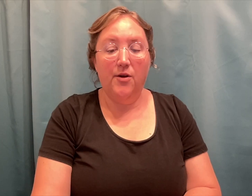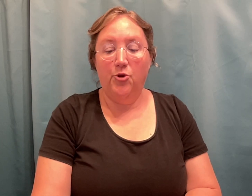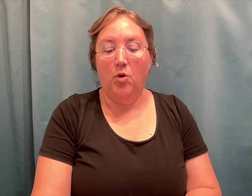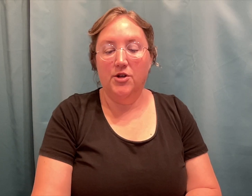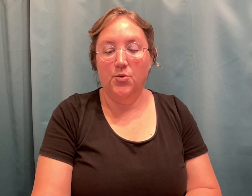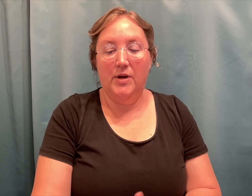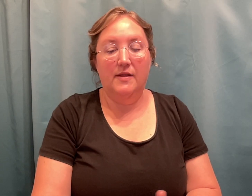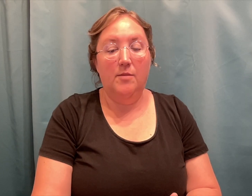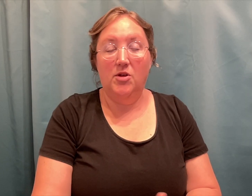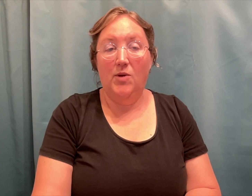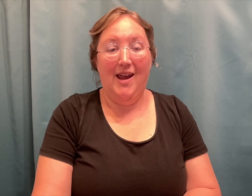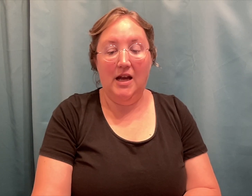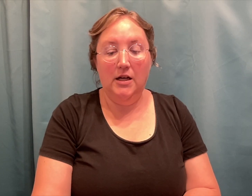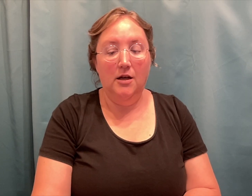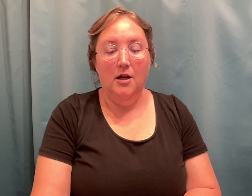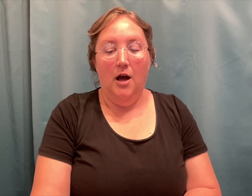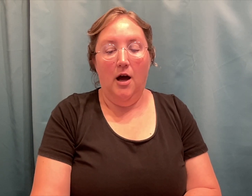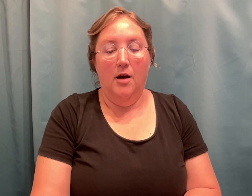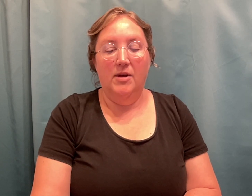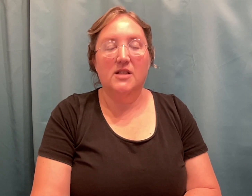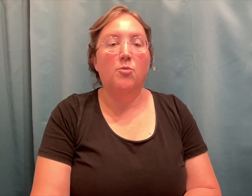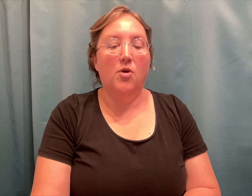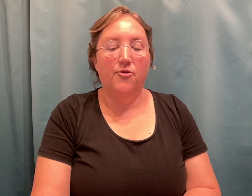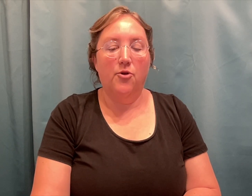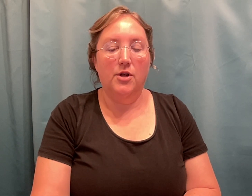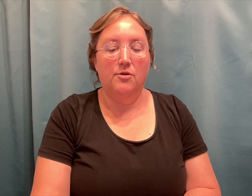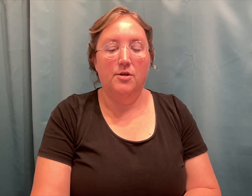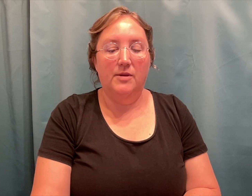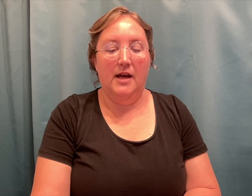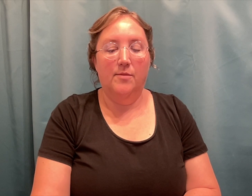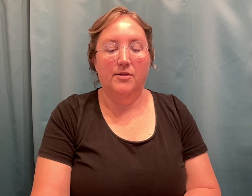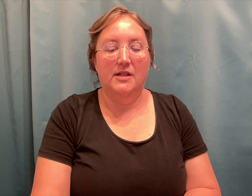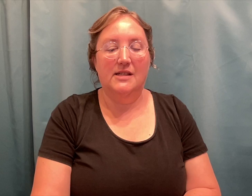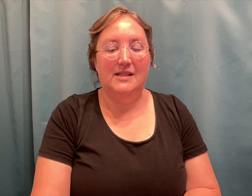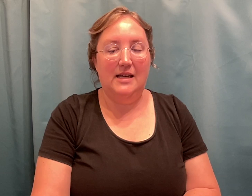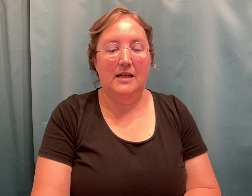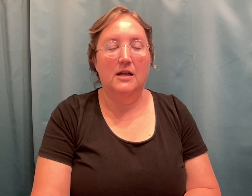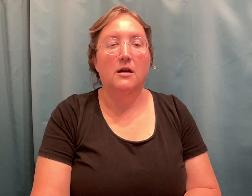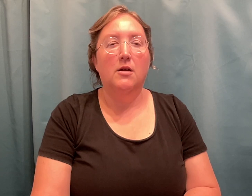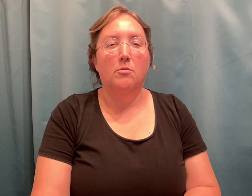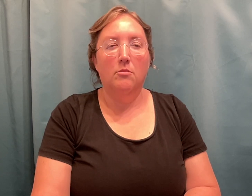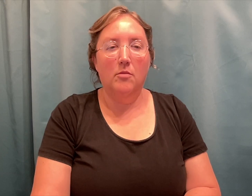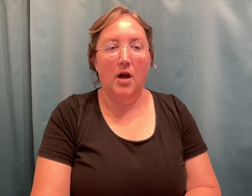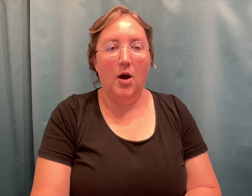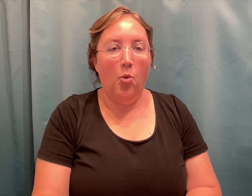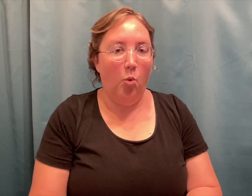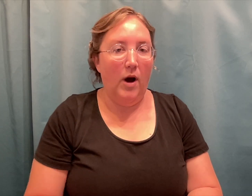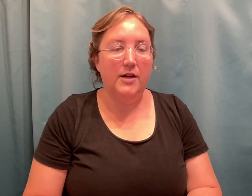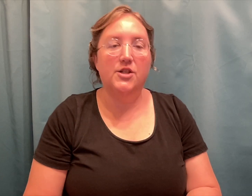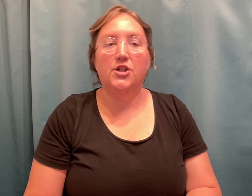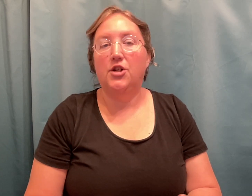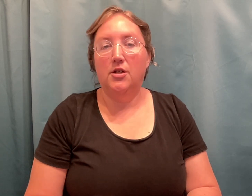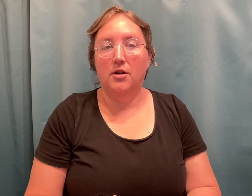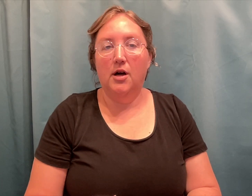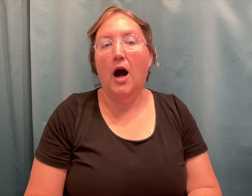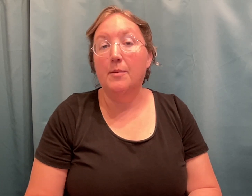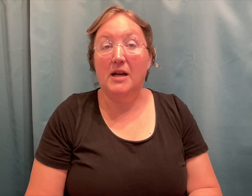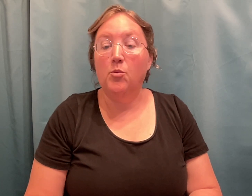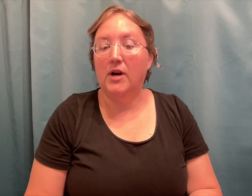you want to read them, you can. It's more for you to be able to see what I mean when I